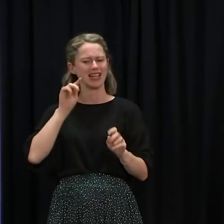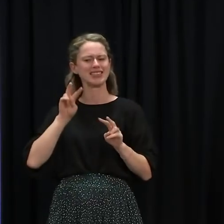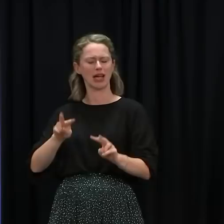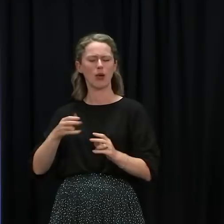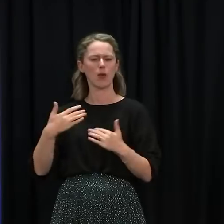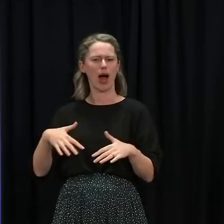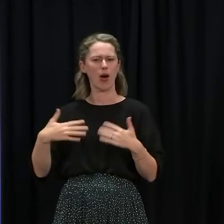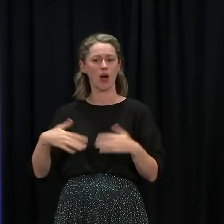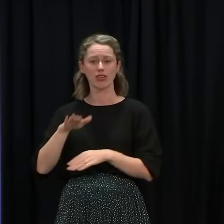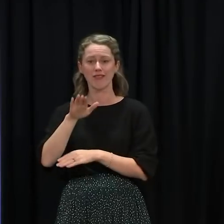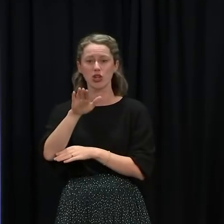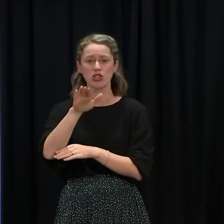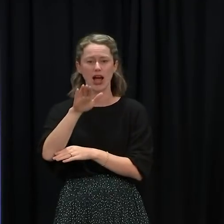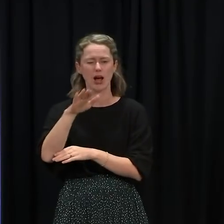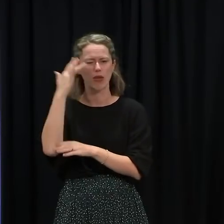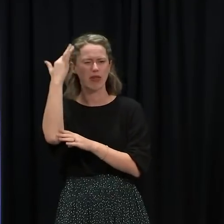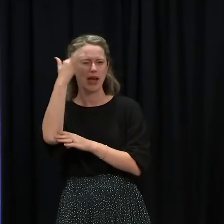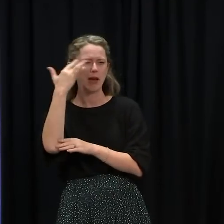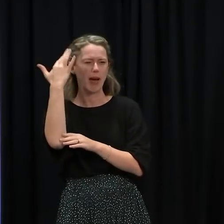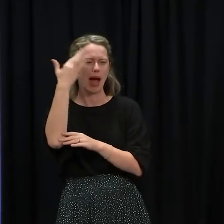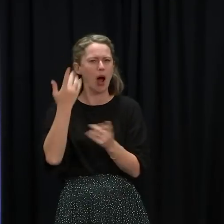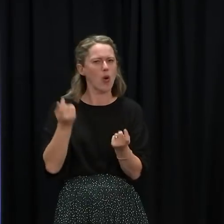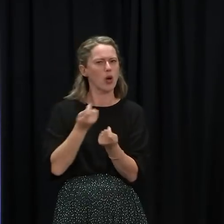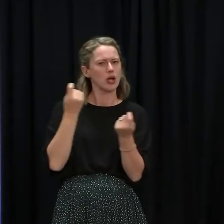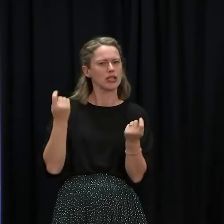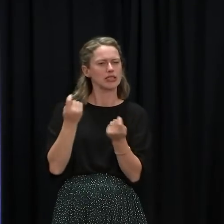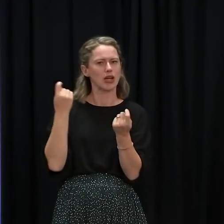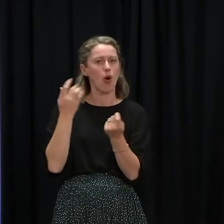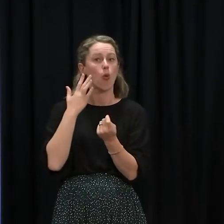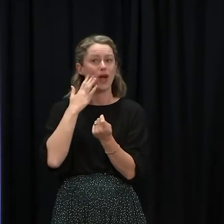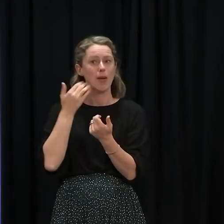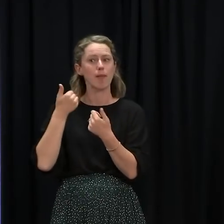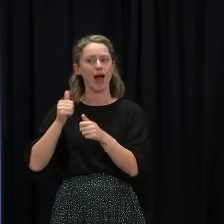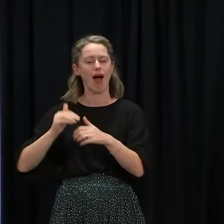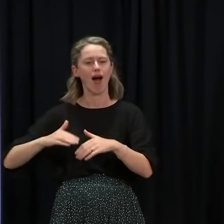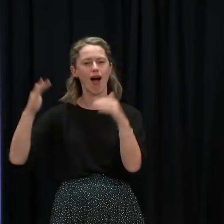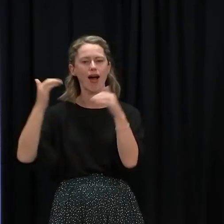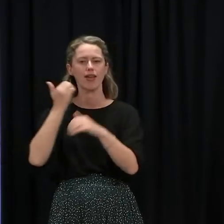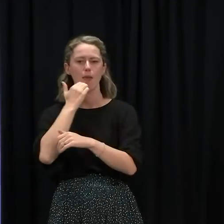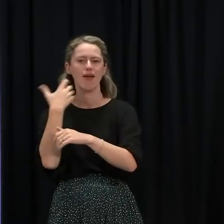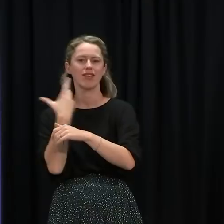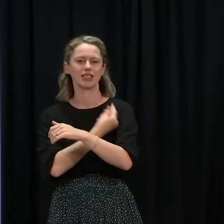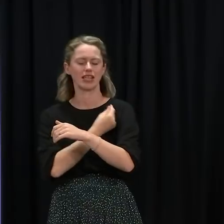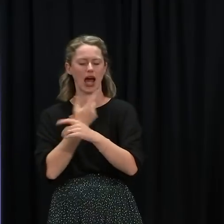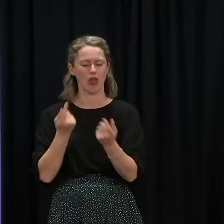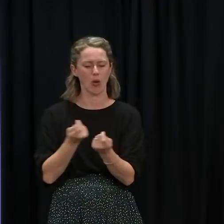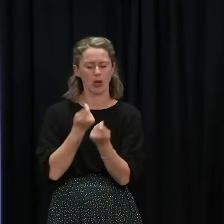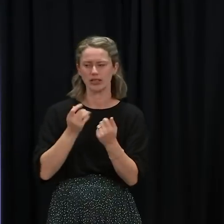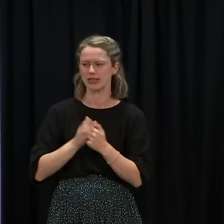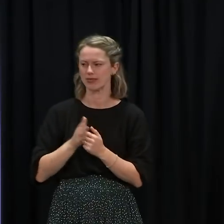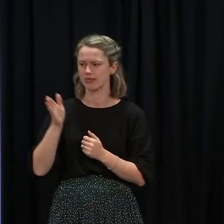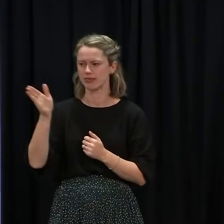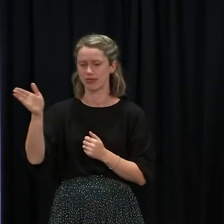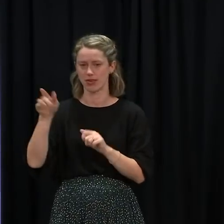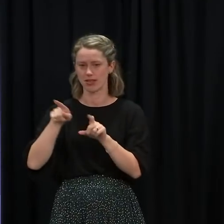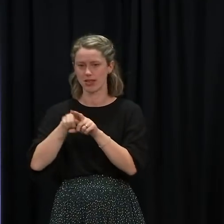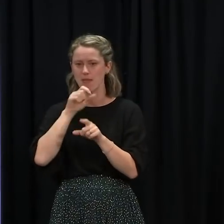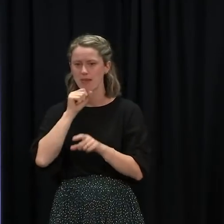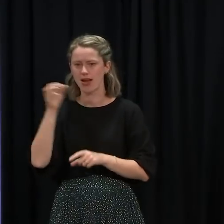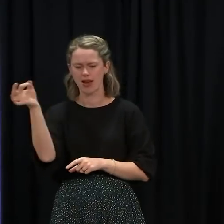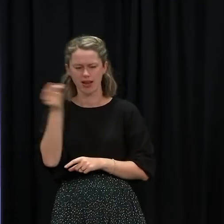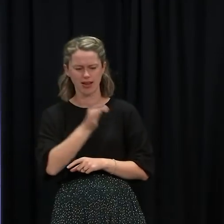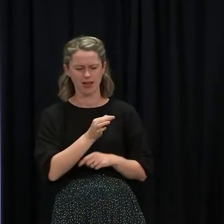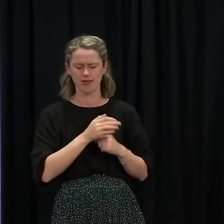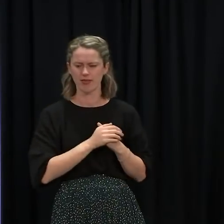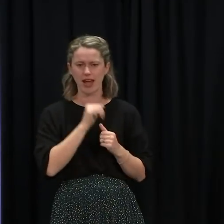the future is the one we are thinking about, which is when we have got that high rate of vaccination across the population. So you could see, you know, 90%,